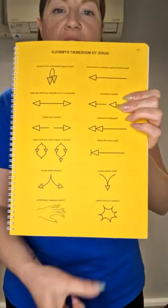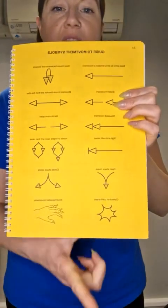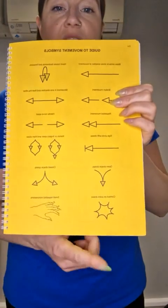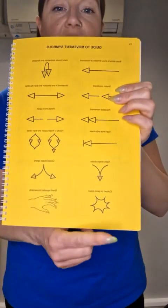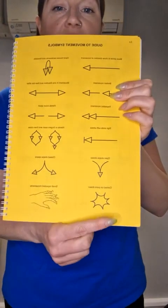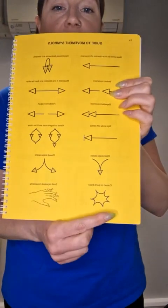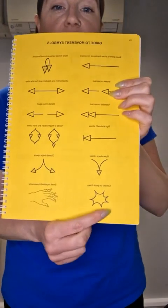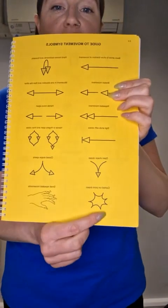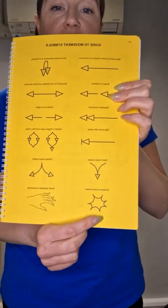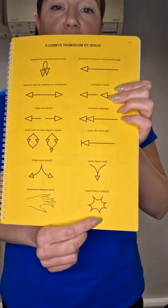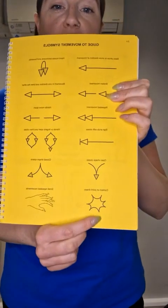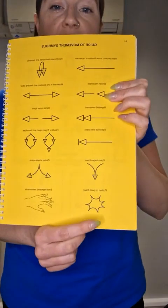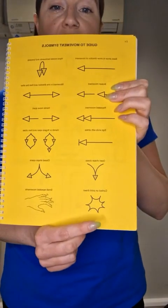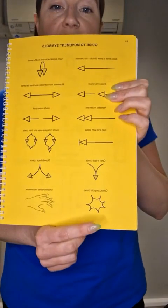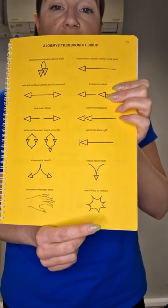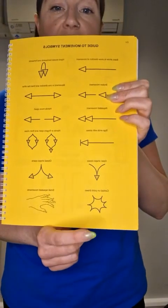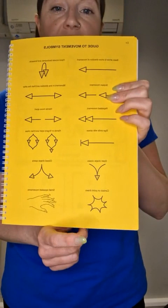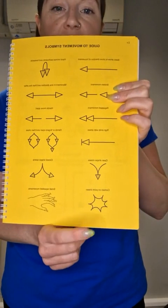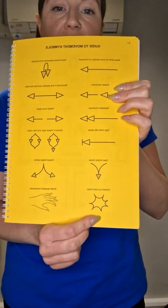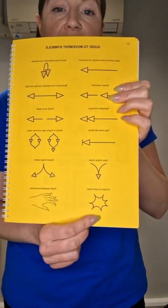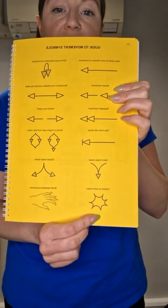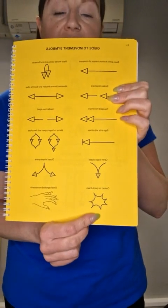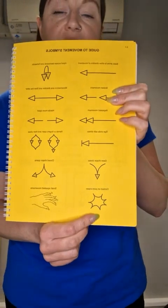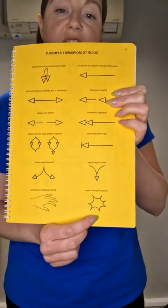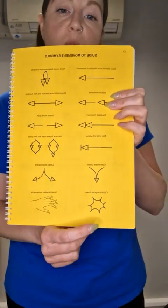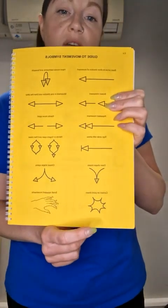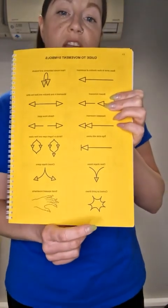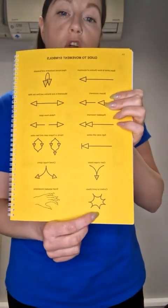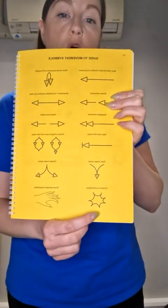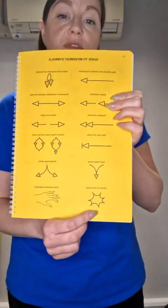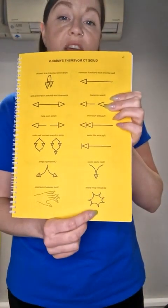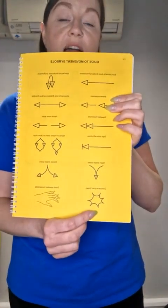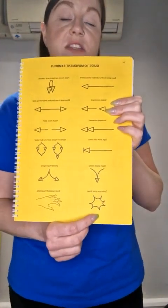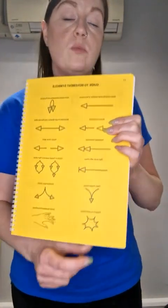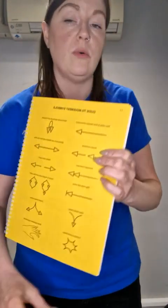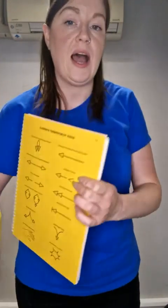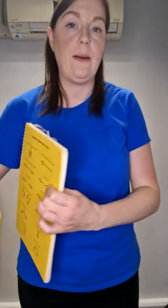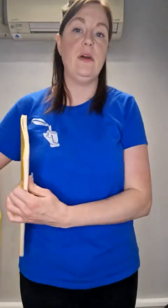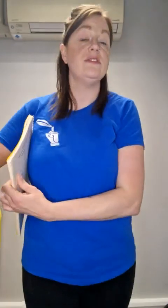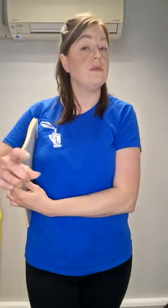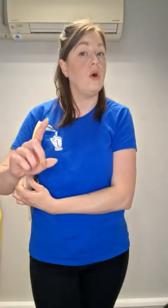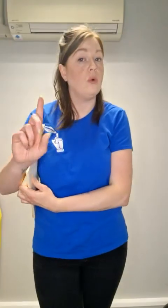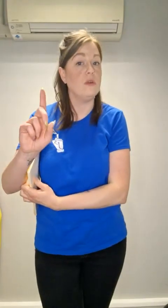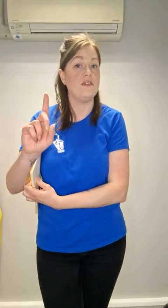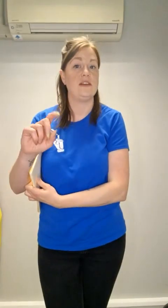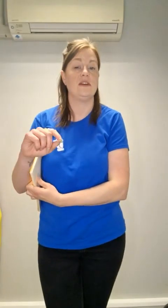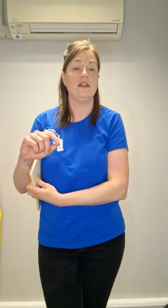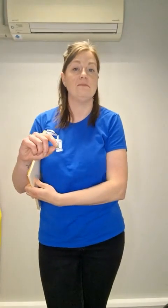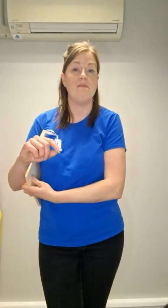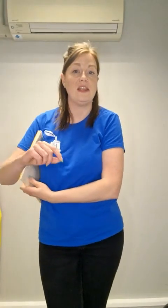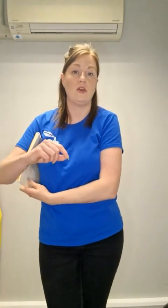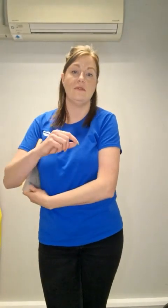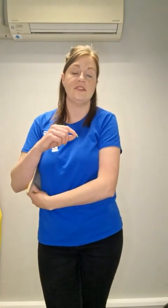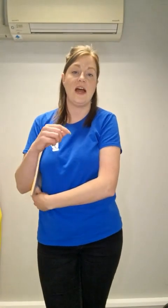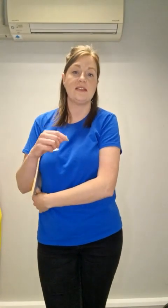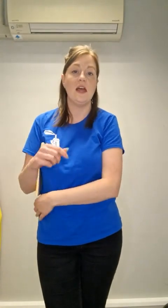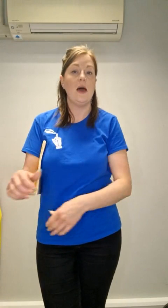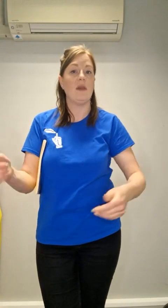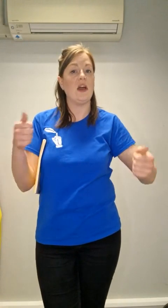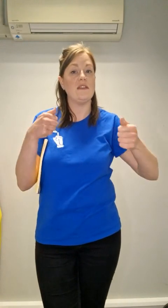And then the last two, we have a splat. This is where a contact will happen. So not all of our signs make contact, but like in the